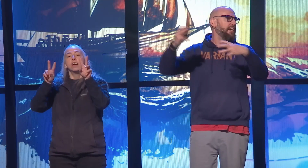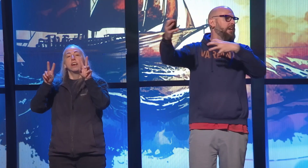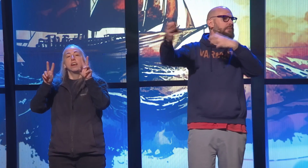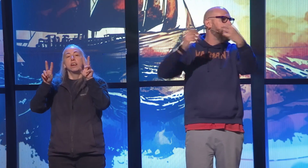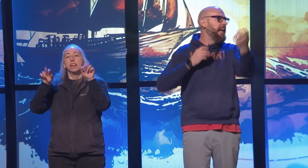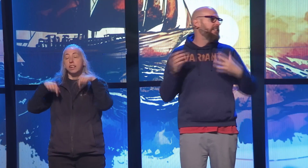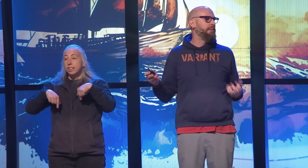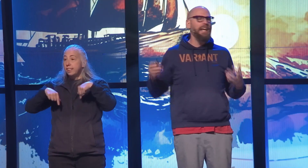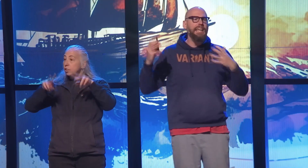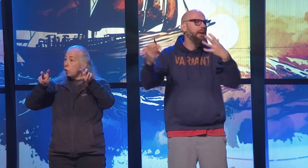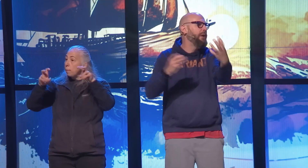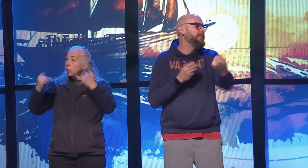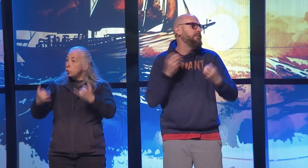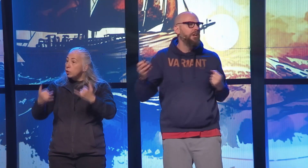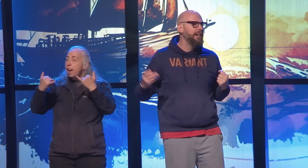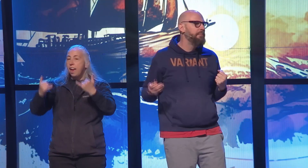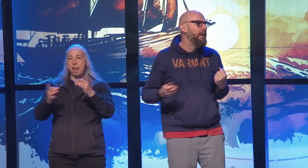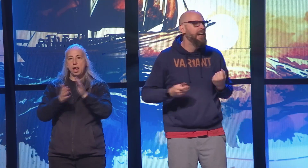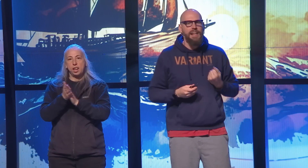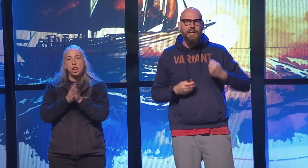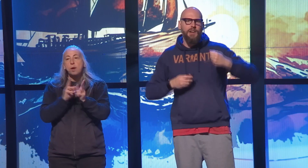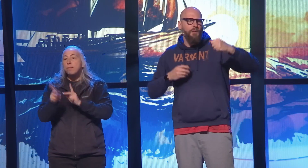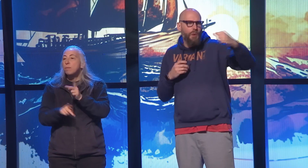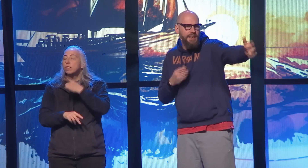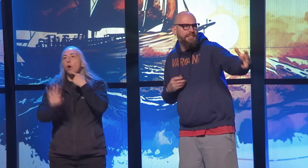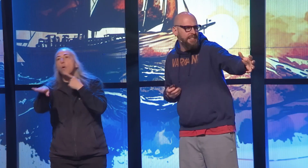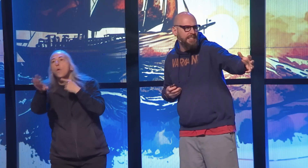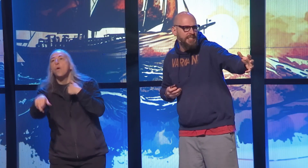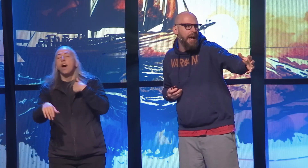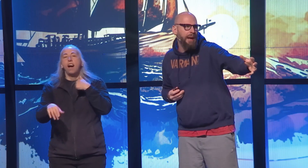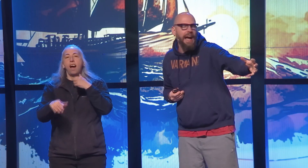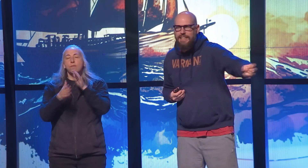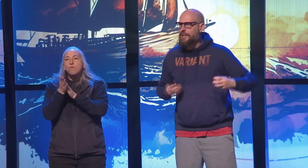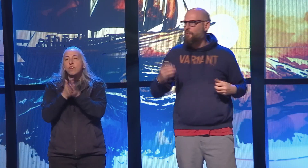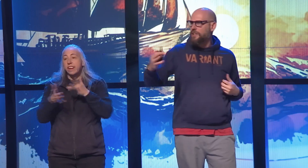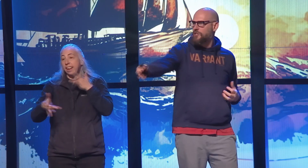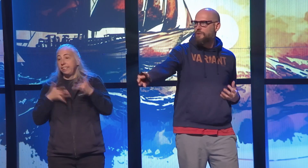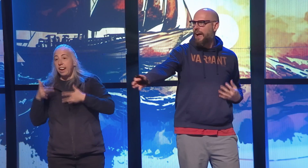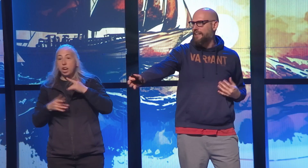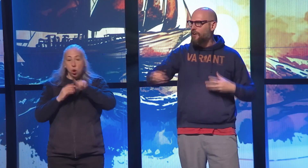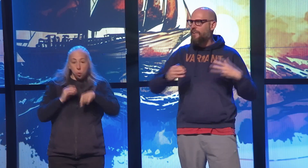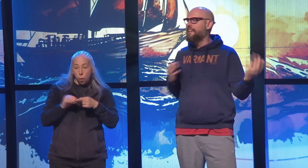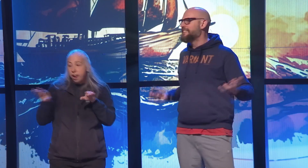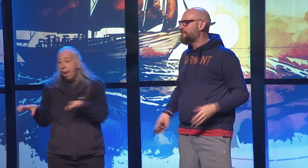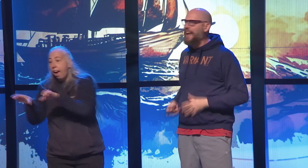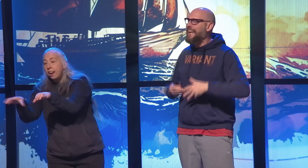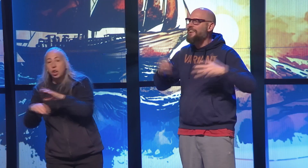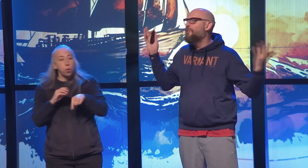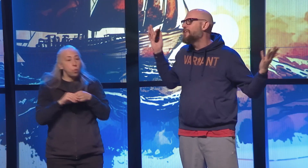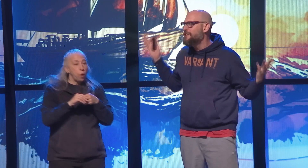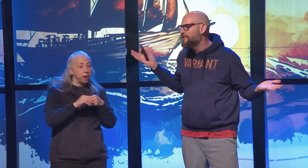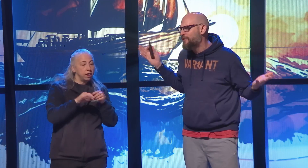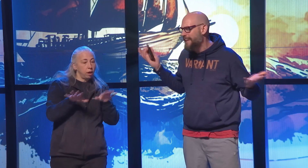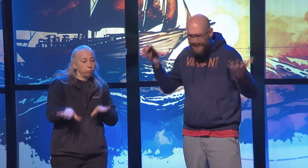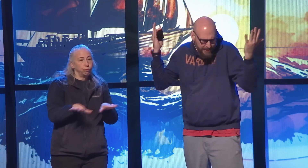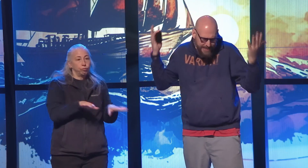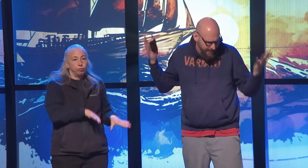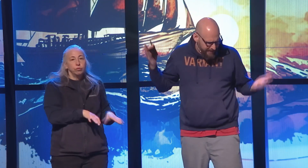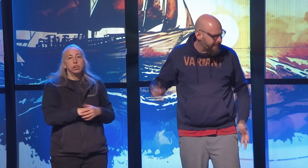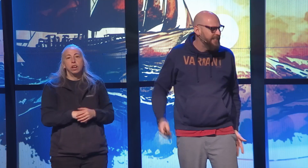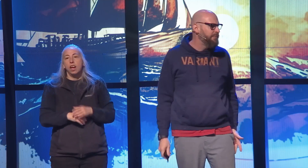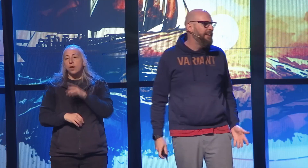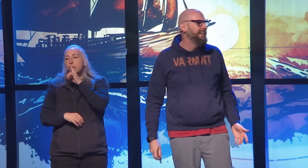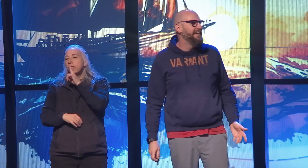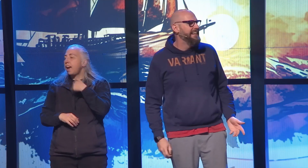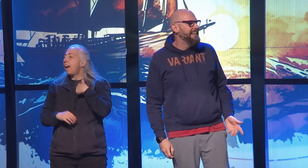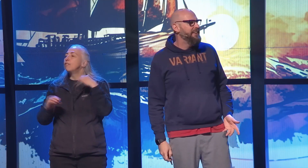received communication of. I can't wait till you talk about when to stop acting and when to act and all that good stuff. And I got no good news for you. I got no